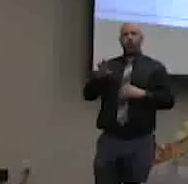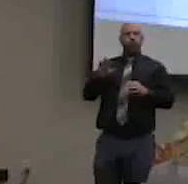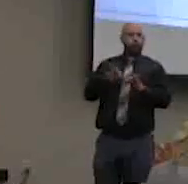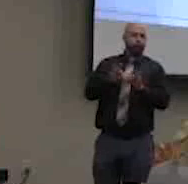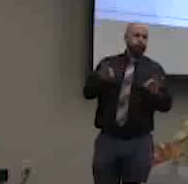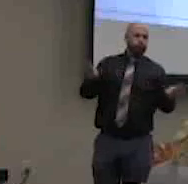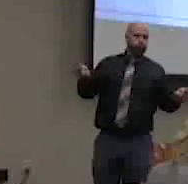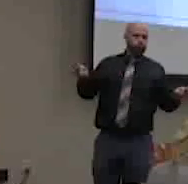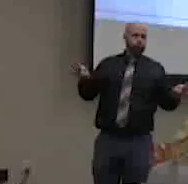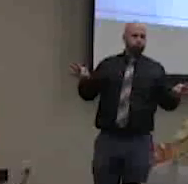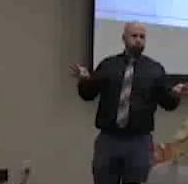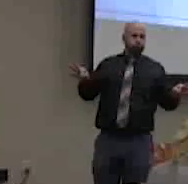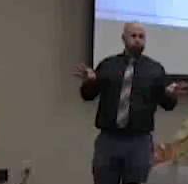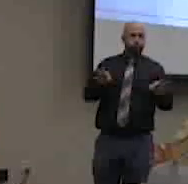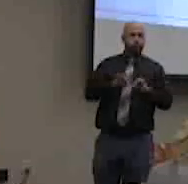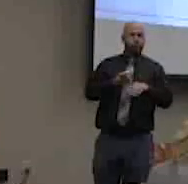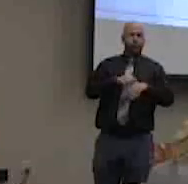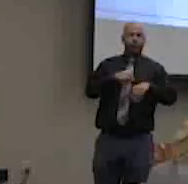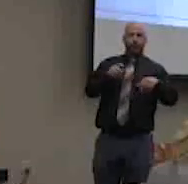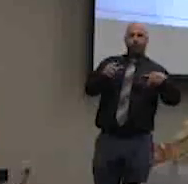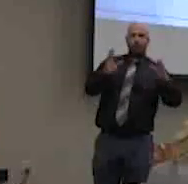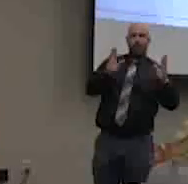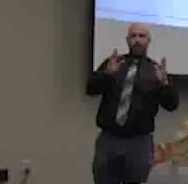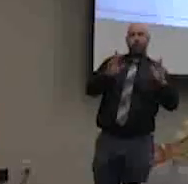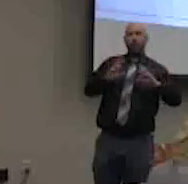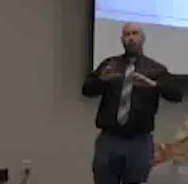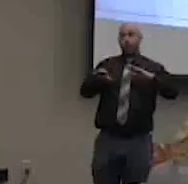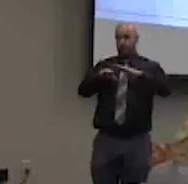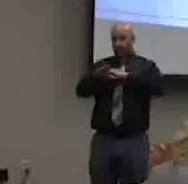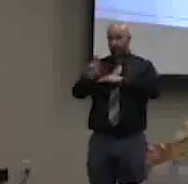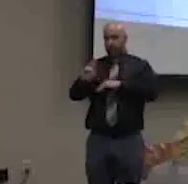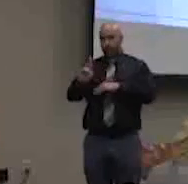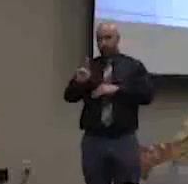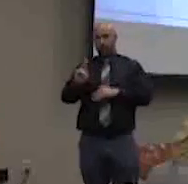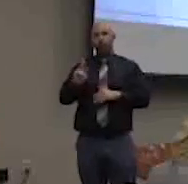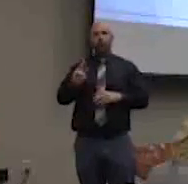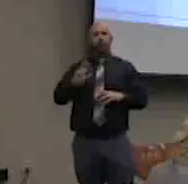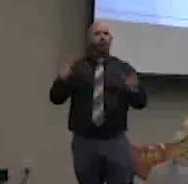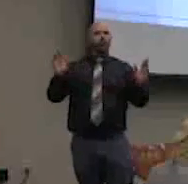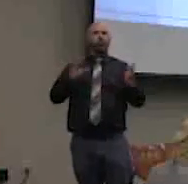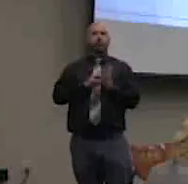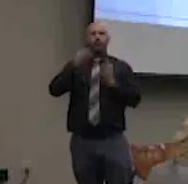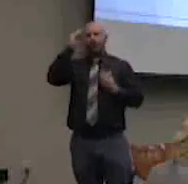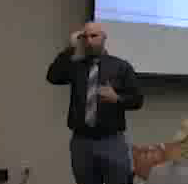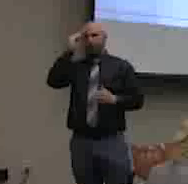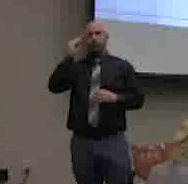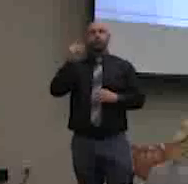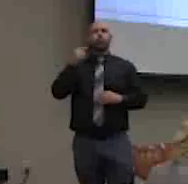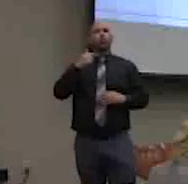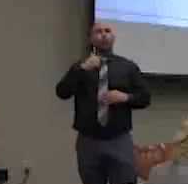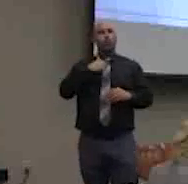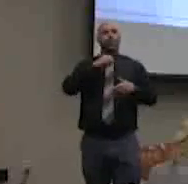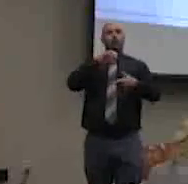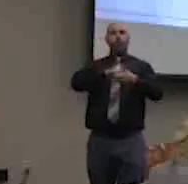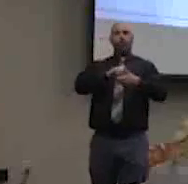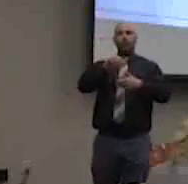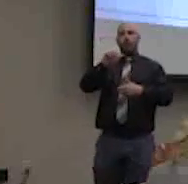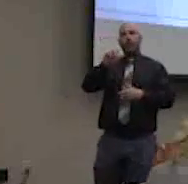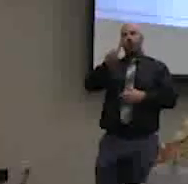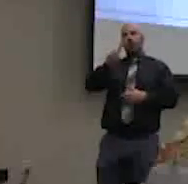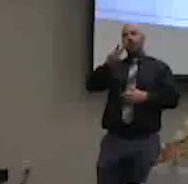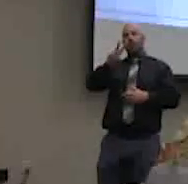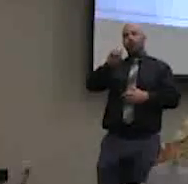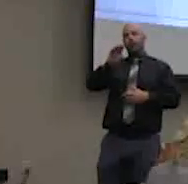ready to enter kindergarten, ready to learn. And so we partnered with Advocacy Communication Solution